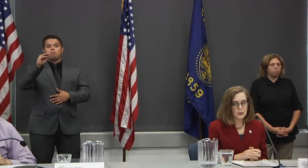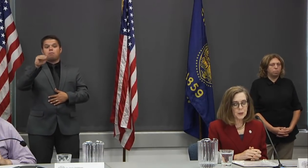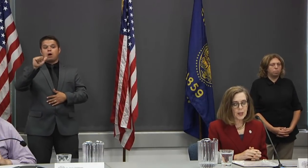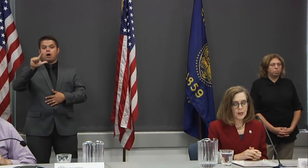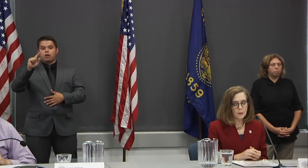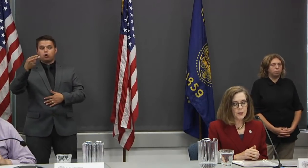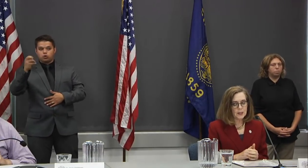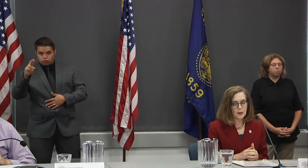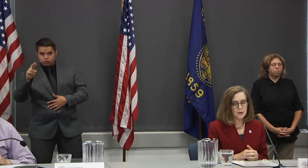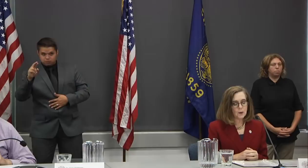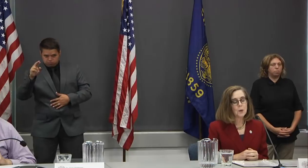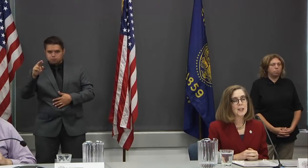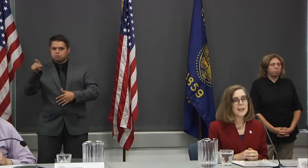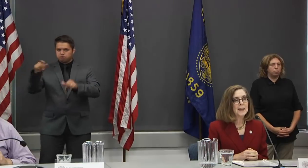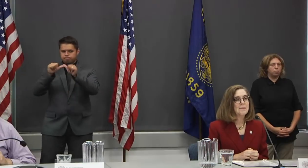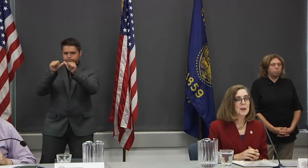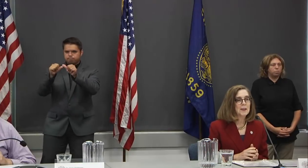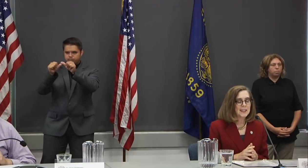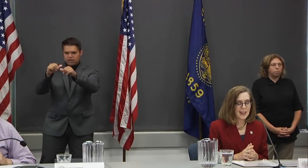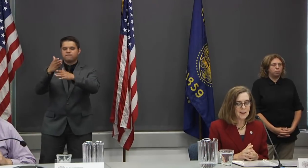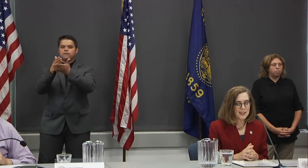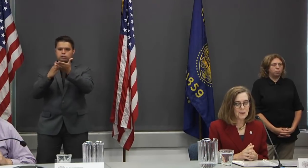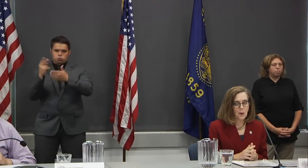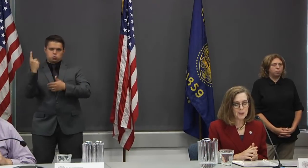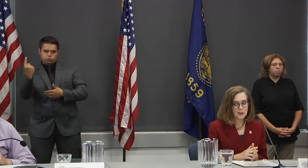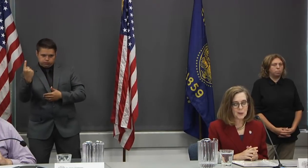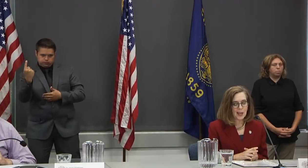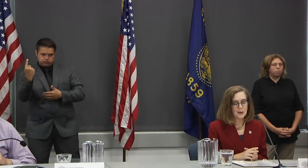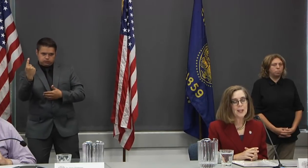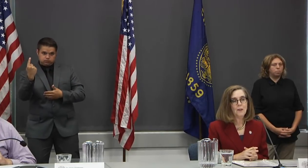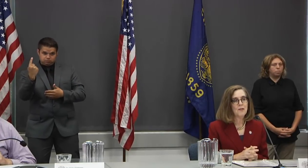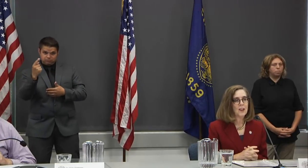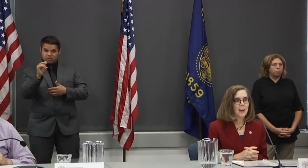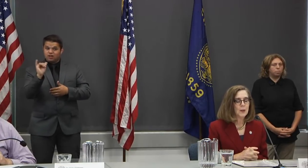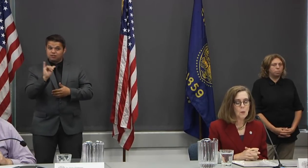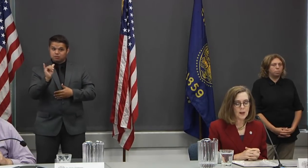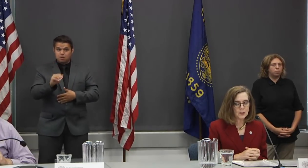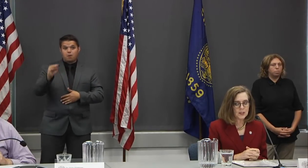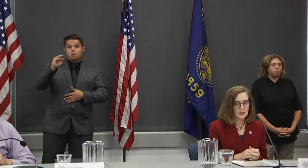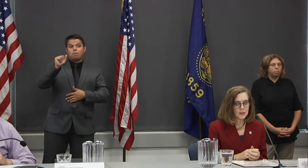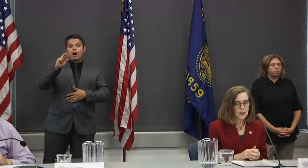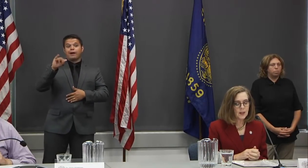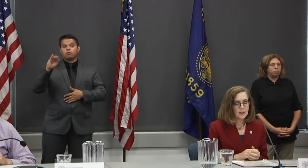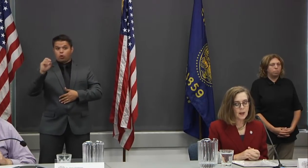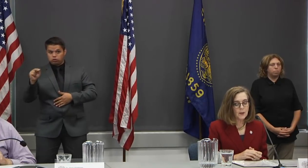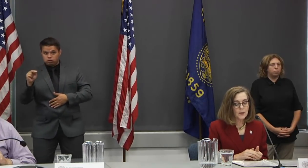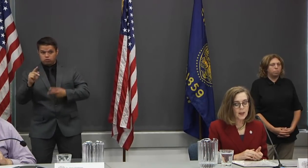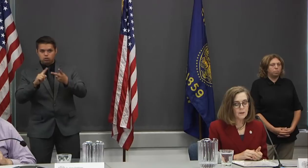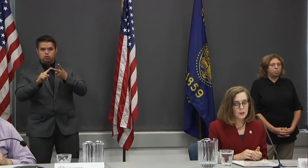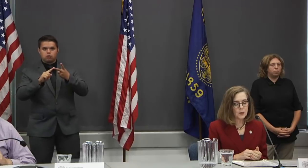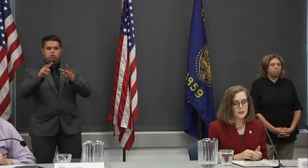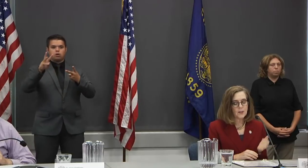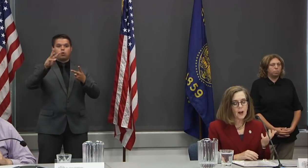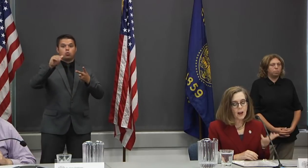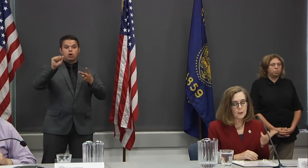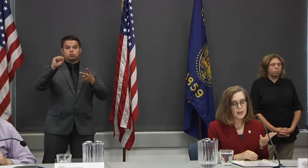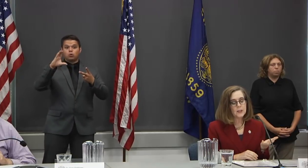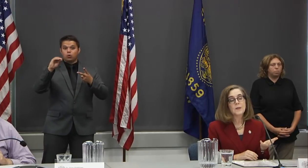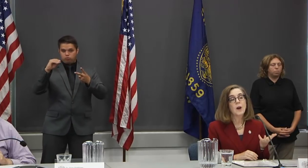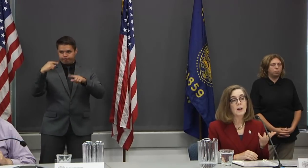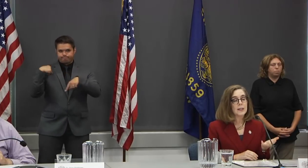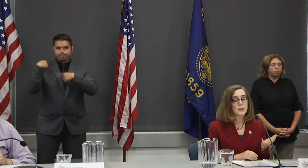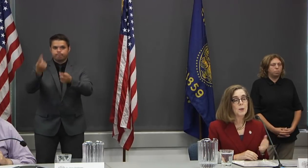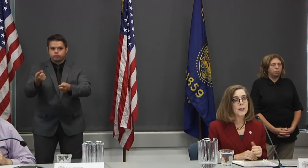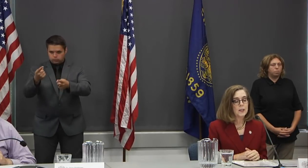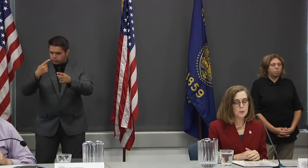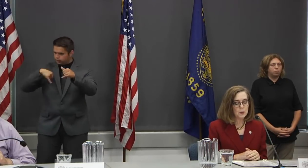Finally, yesterday, we announced that we're taking Marion County and Wasco County off the county watch list now that they have addressed the high rates